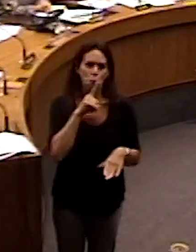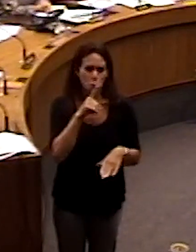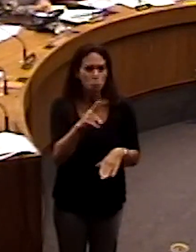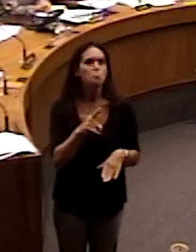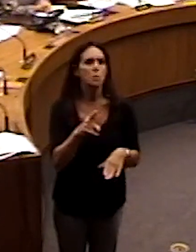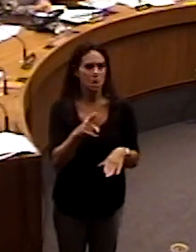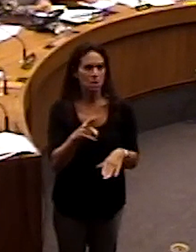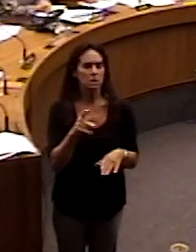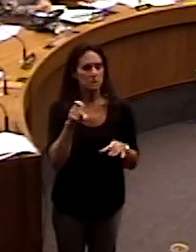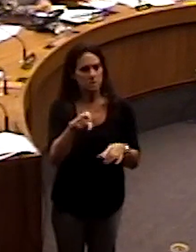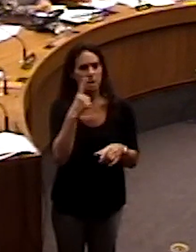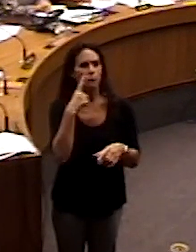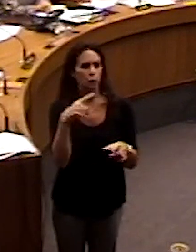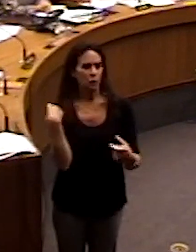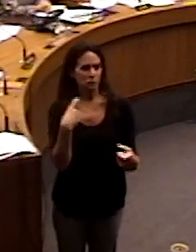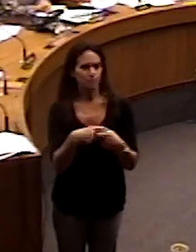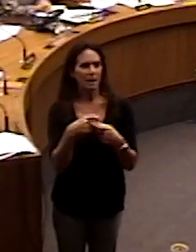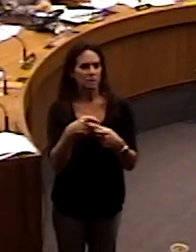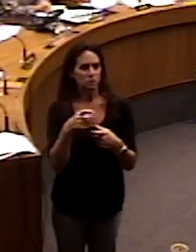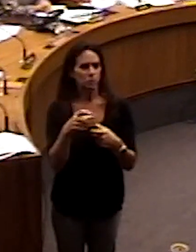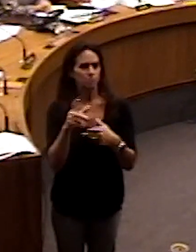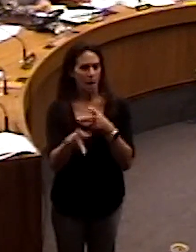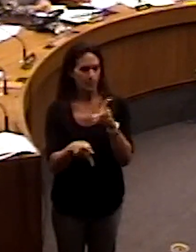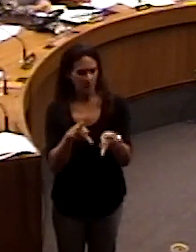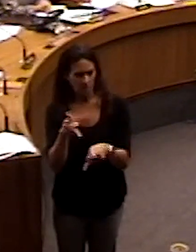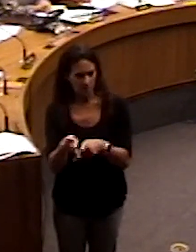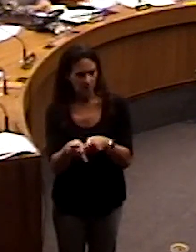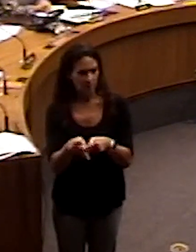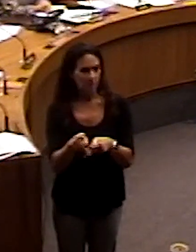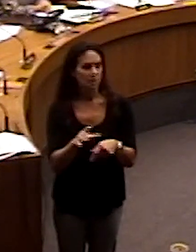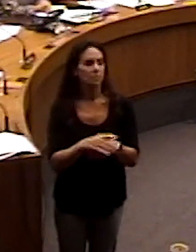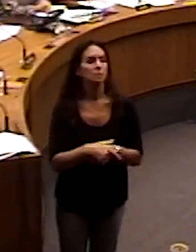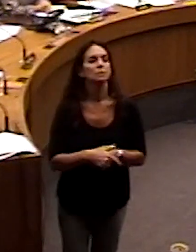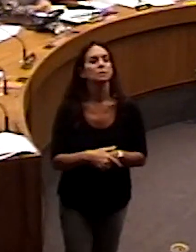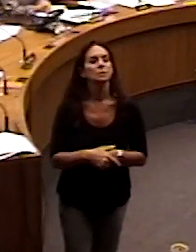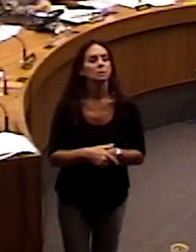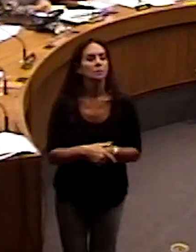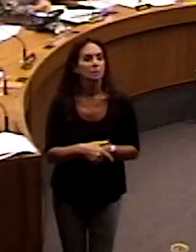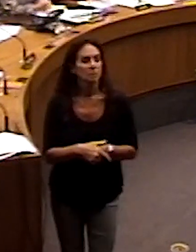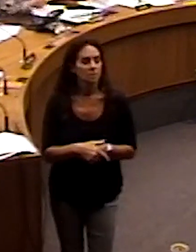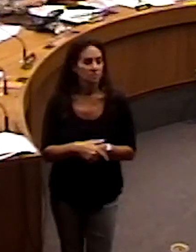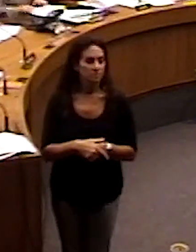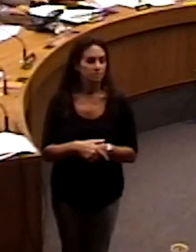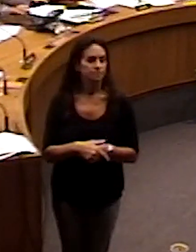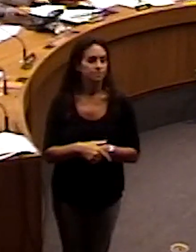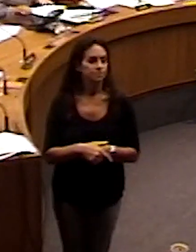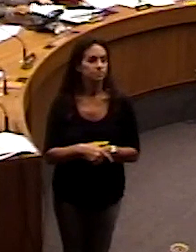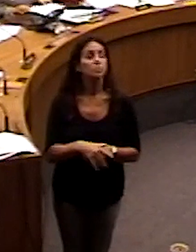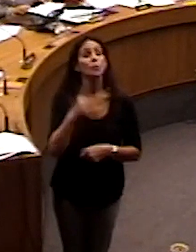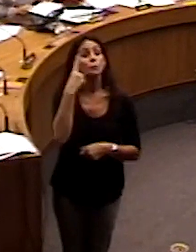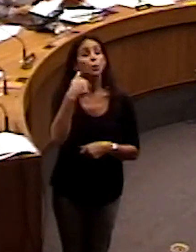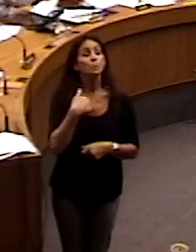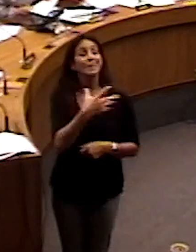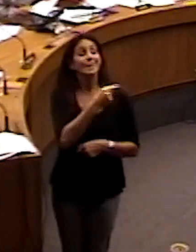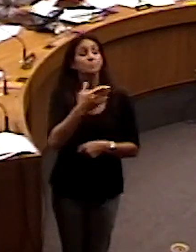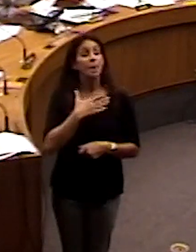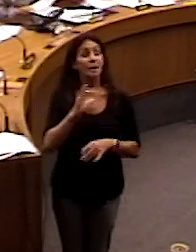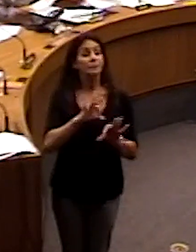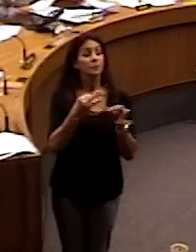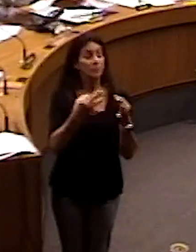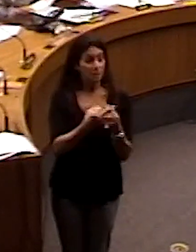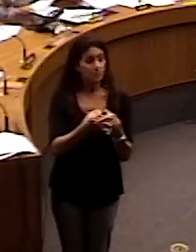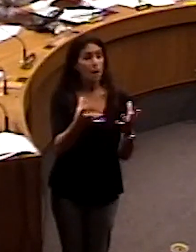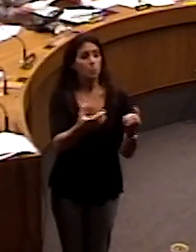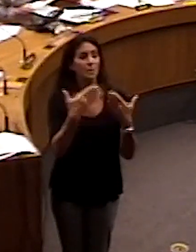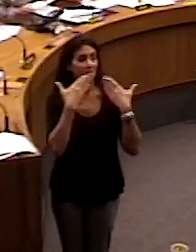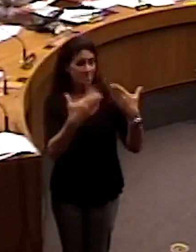speak English. And para mí, para mi familia, Dios se bendiga. For me and my family, I want to